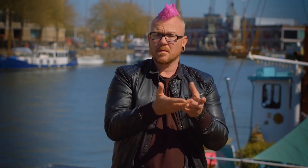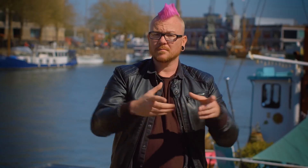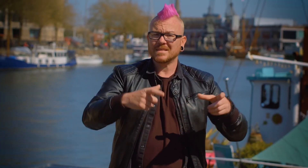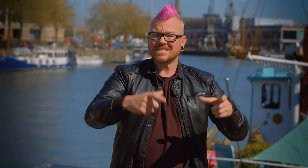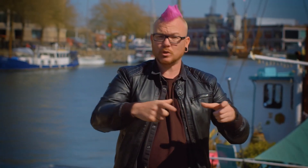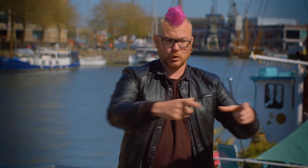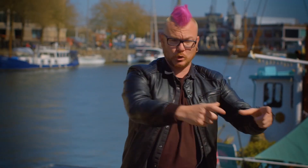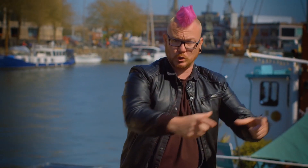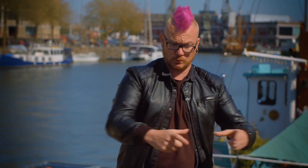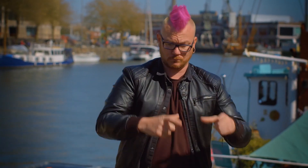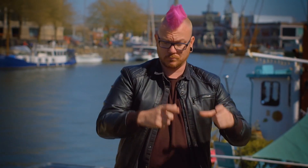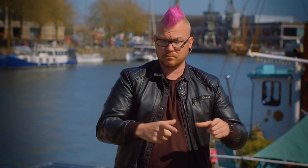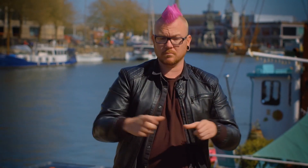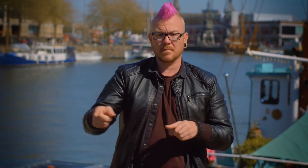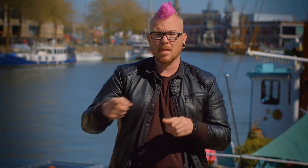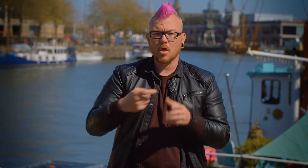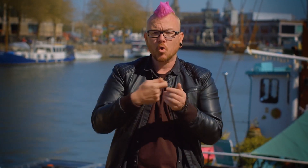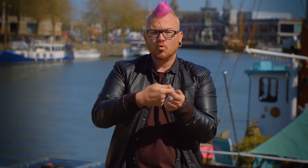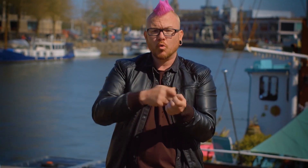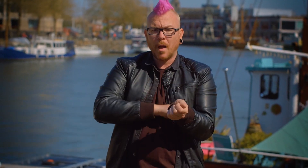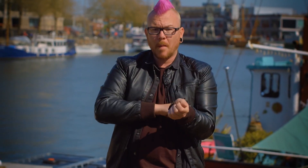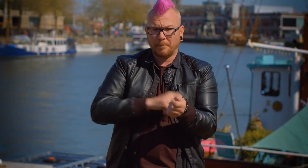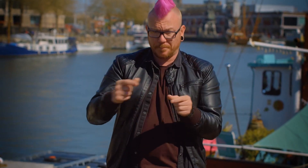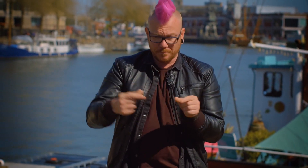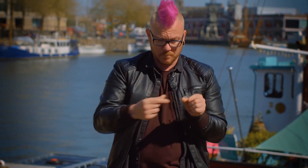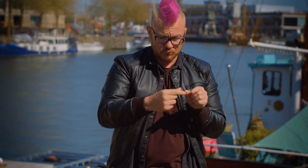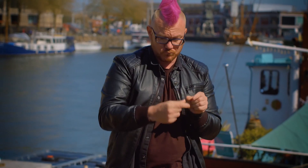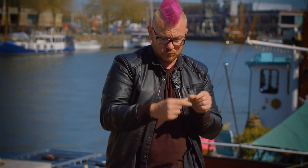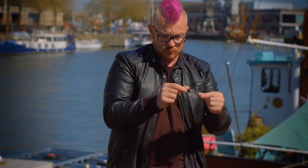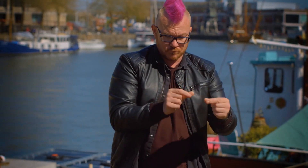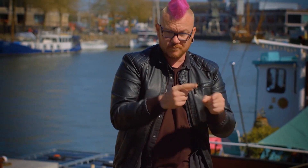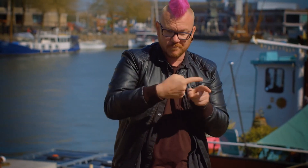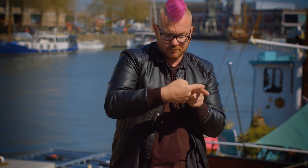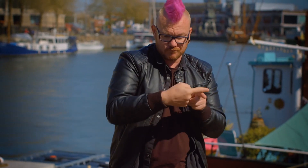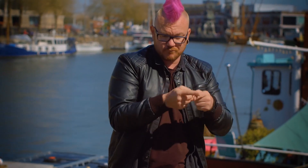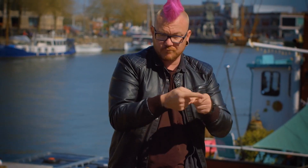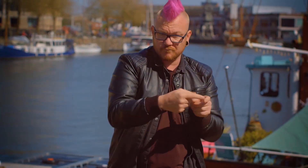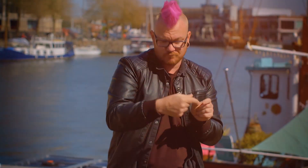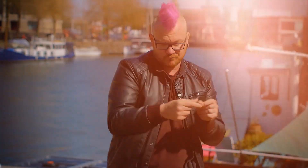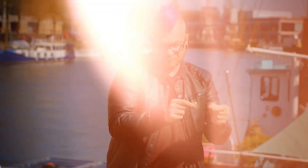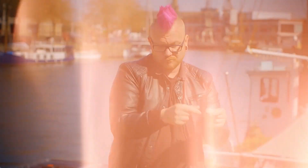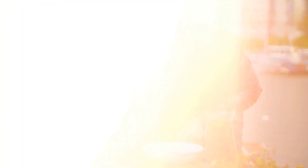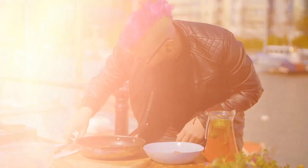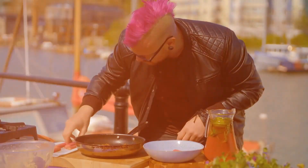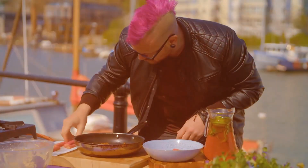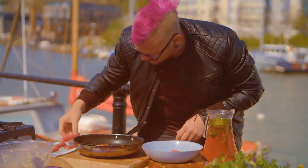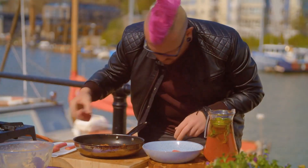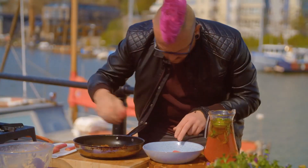Get your serving dish ready. Arrange your rhubarb in a crisscross pattern.